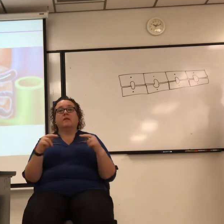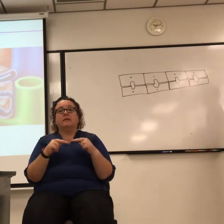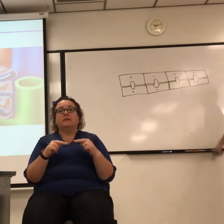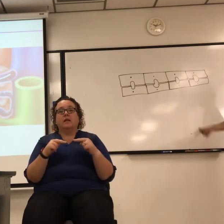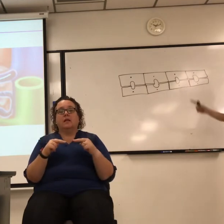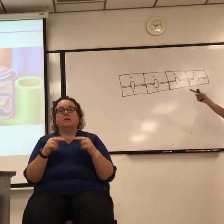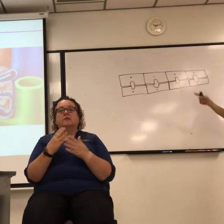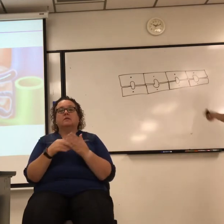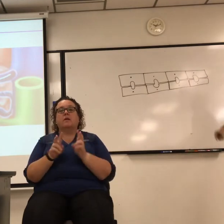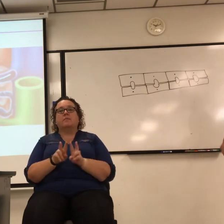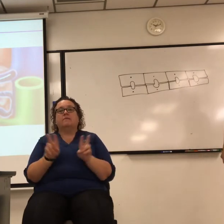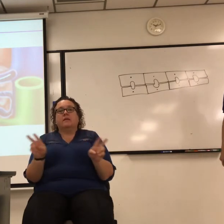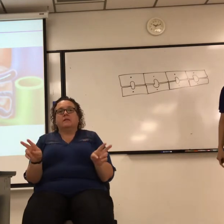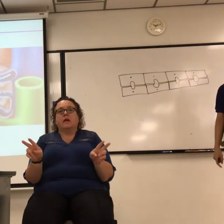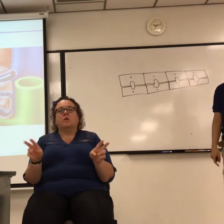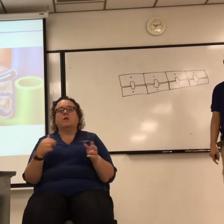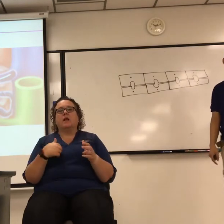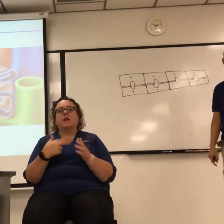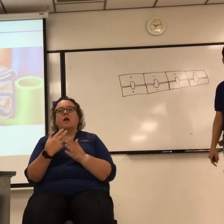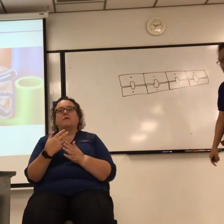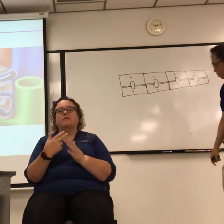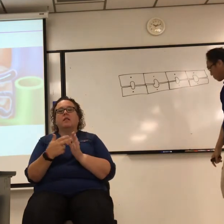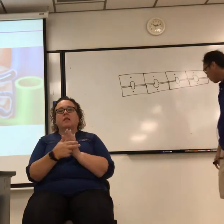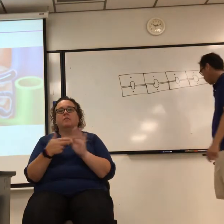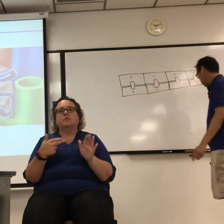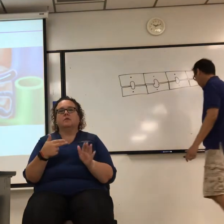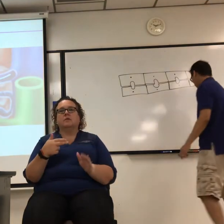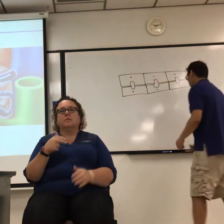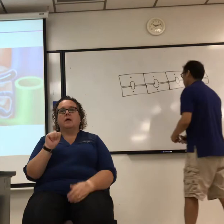face outwards, and I've labeled them apical basolateral.